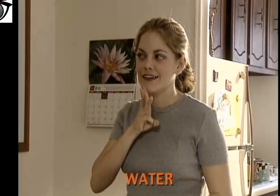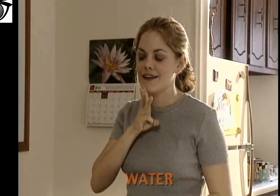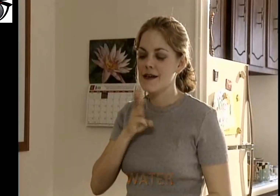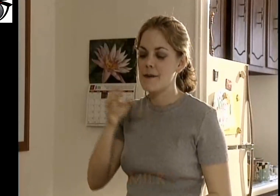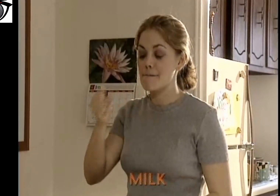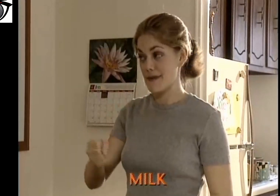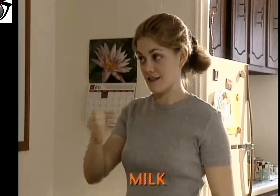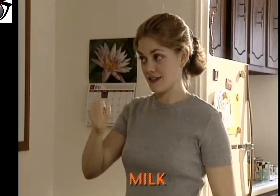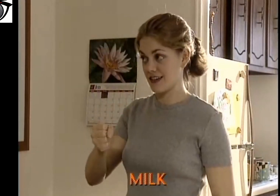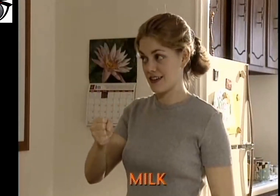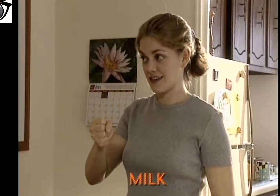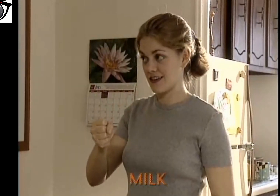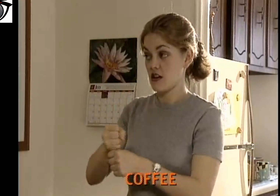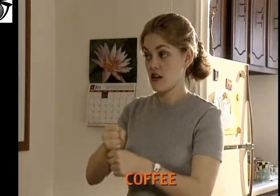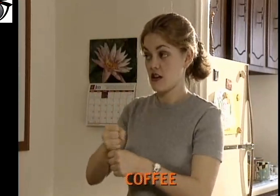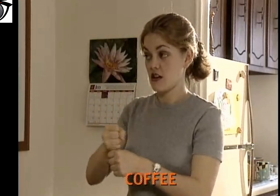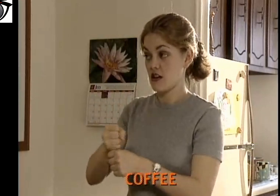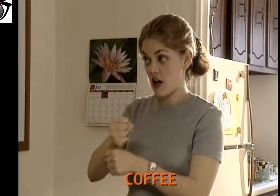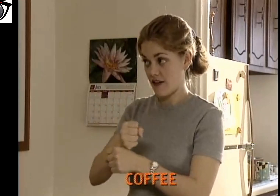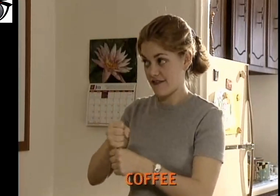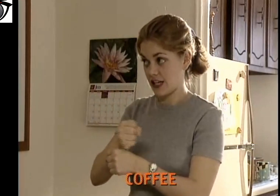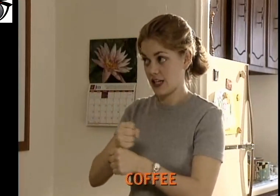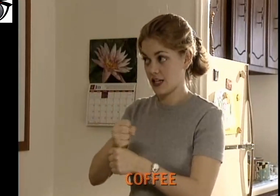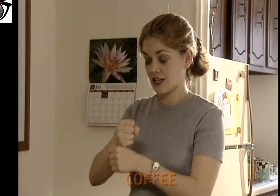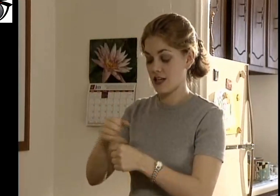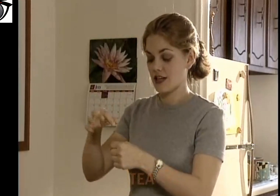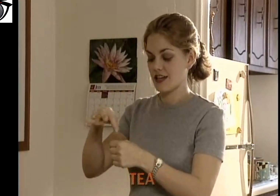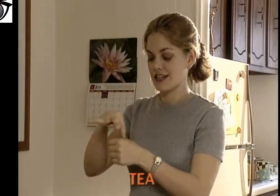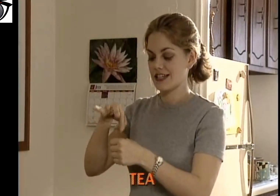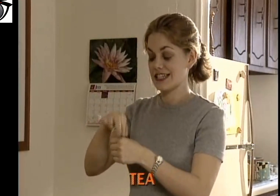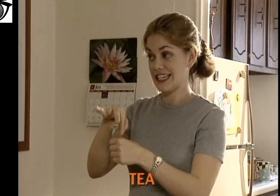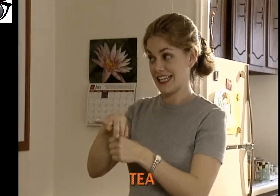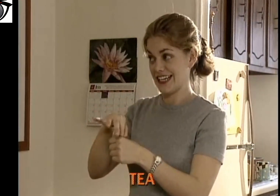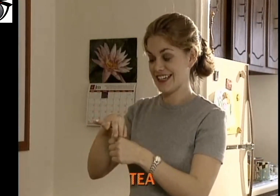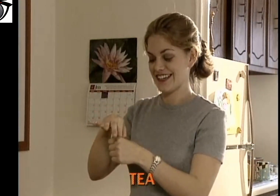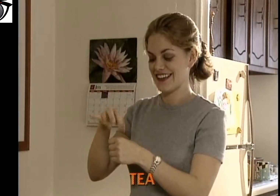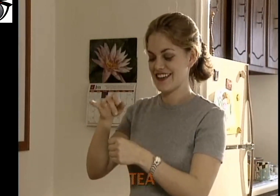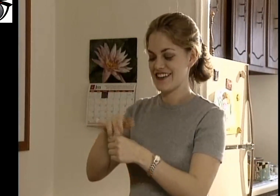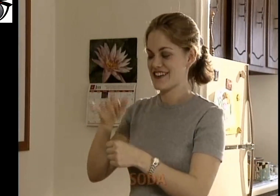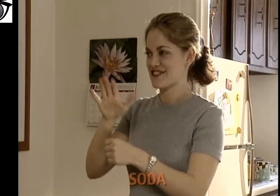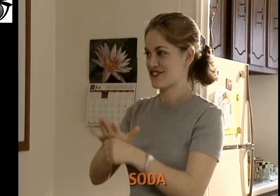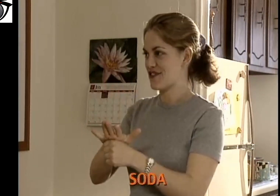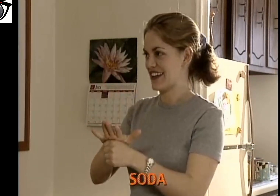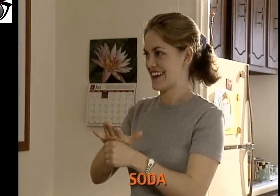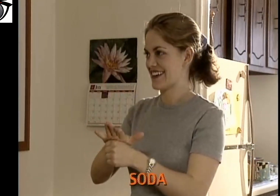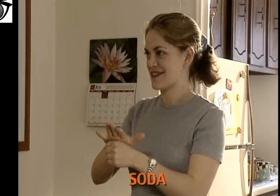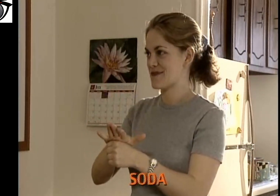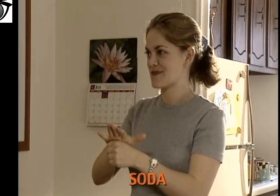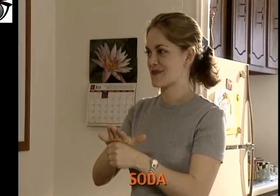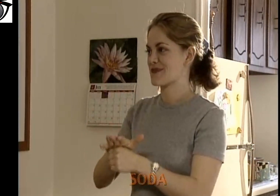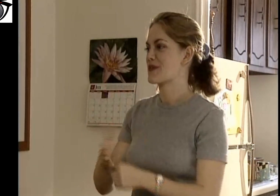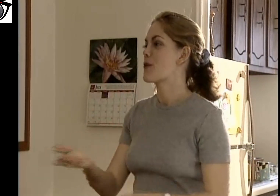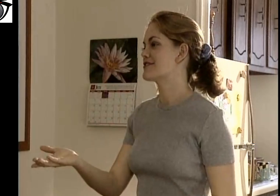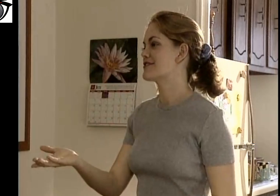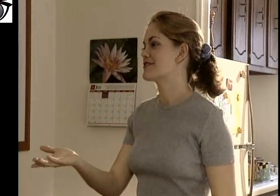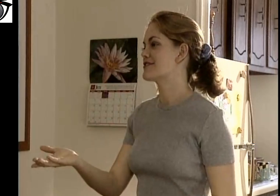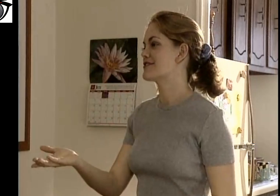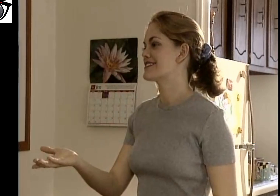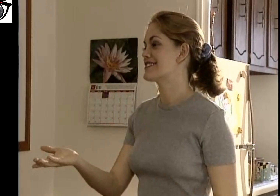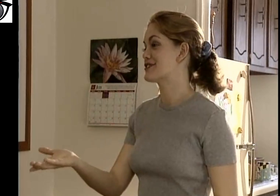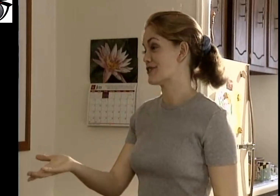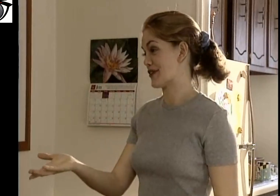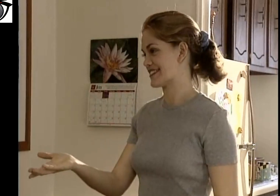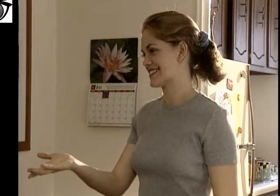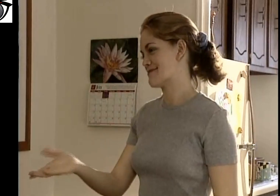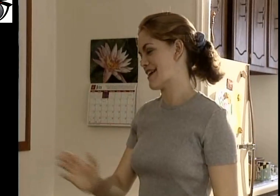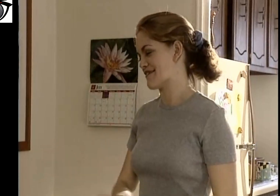water, milk, coffee, tea, soda. What